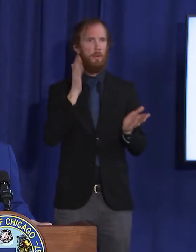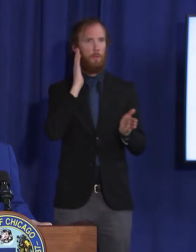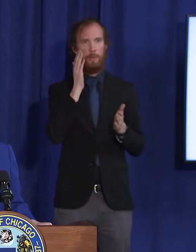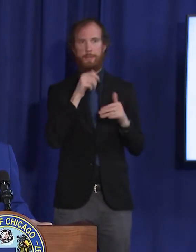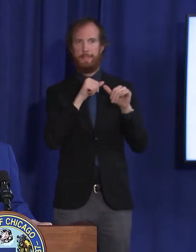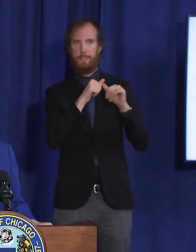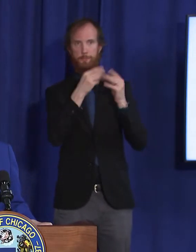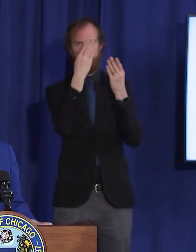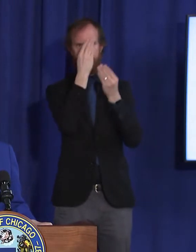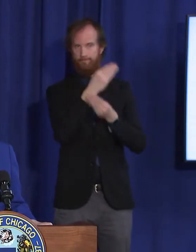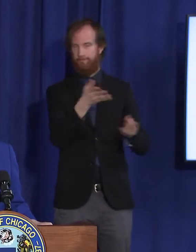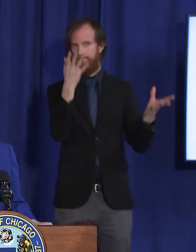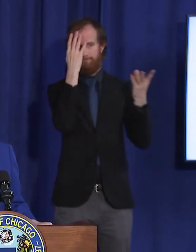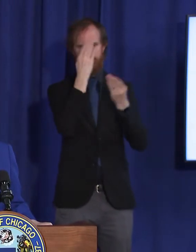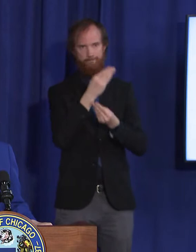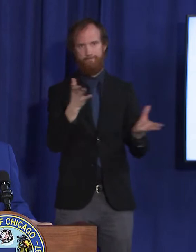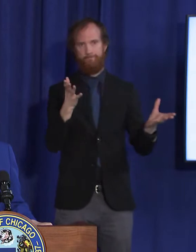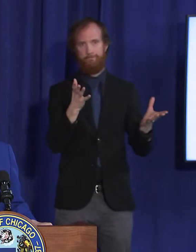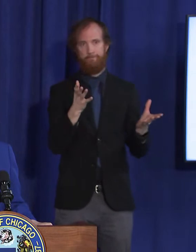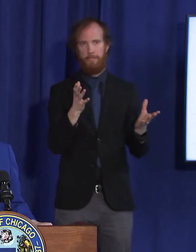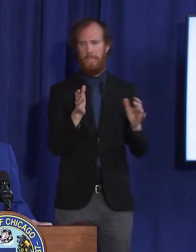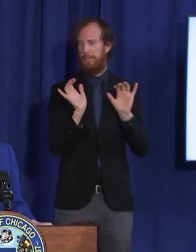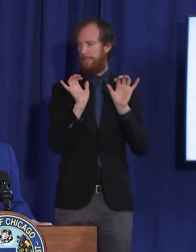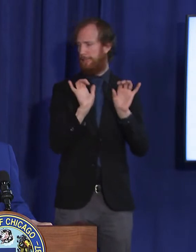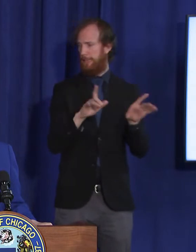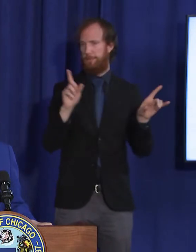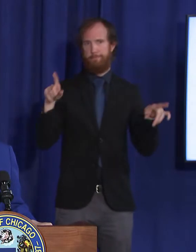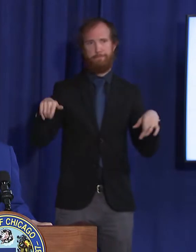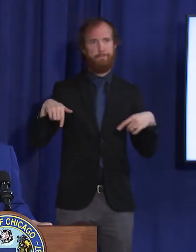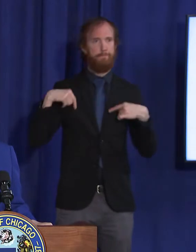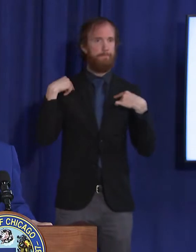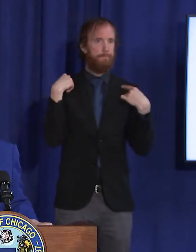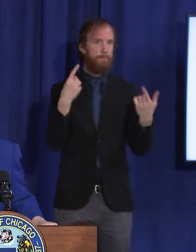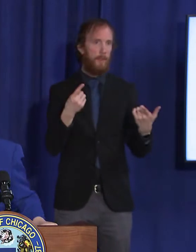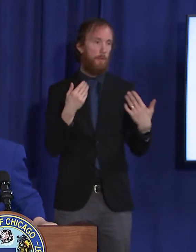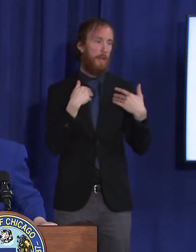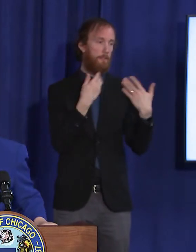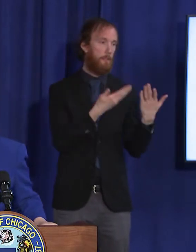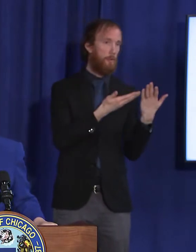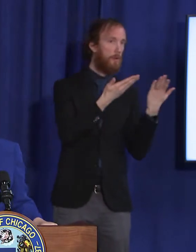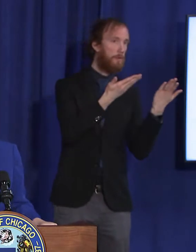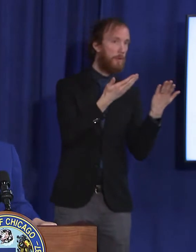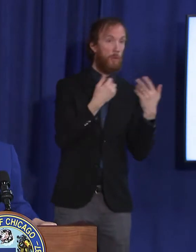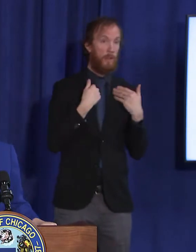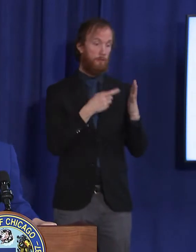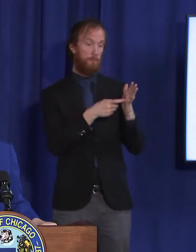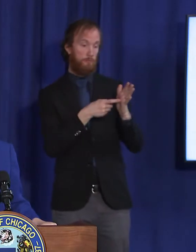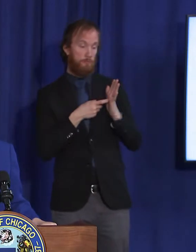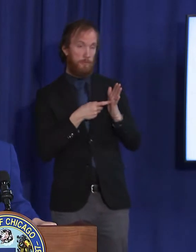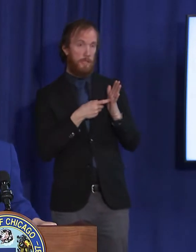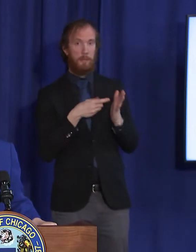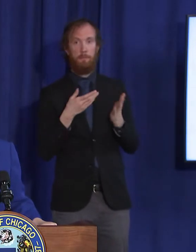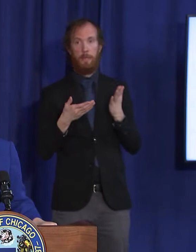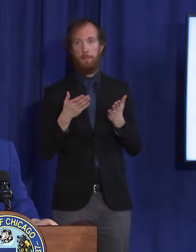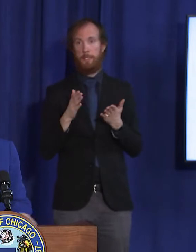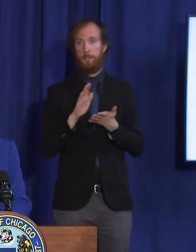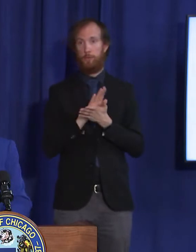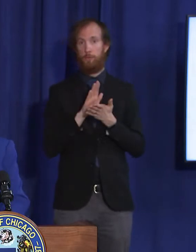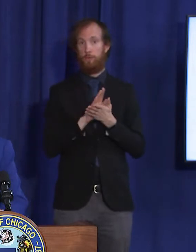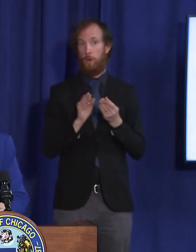have done in the past, we have the opportunity to do both recommendations or requirements, and we may see schools be more conservative, but not